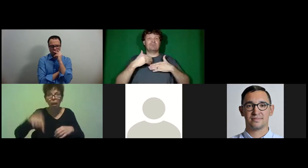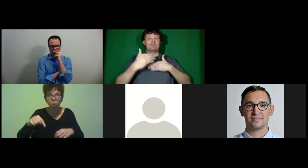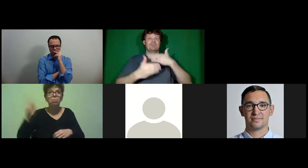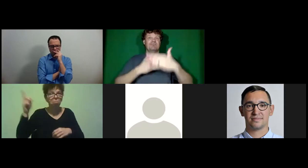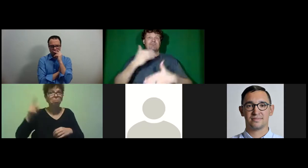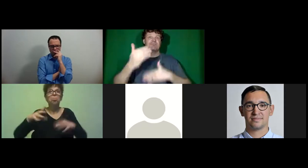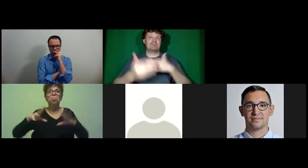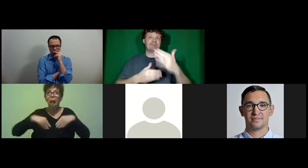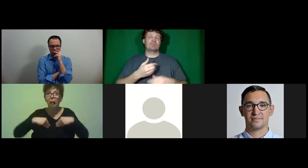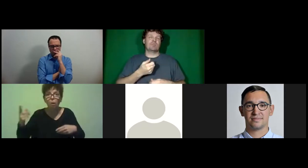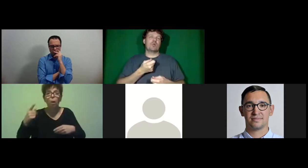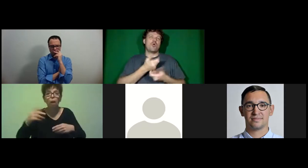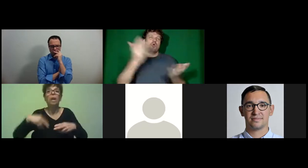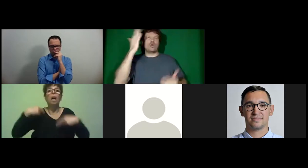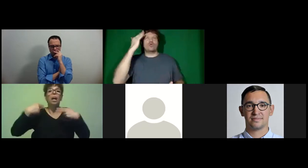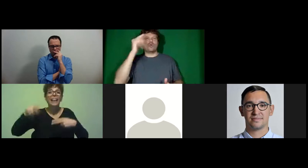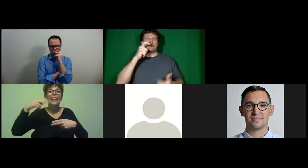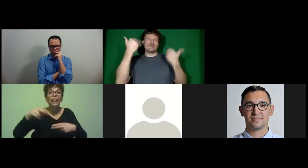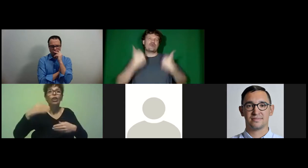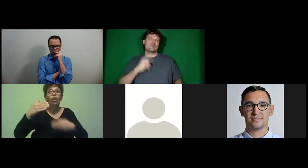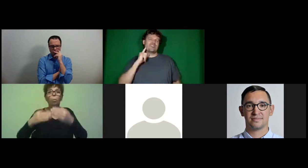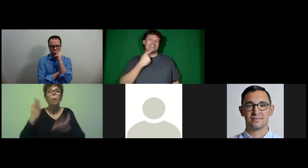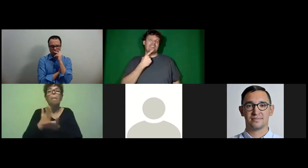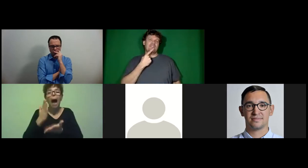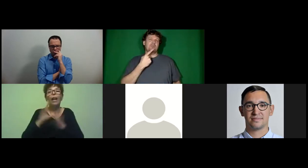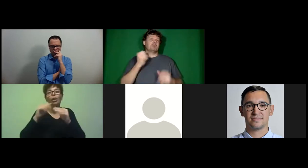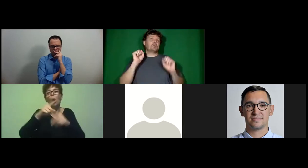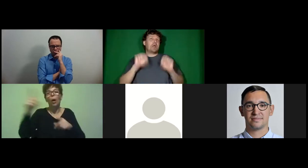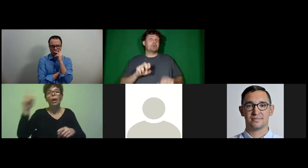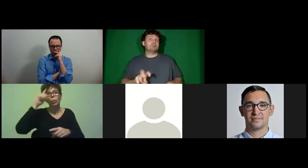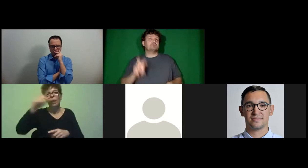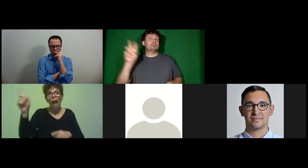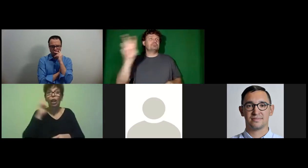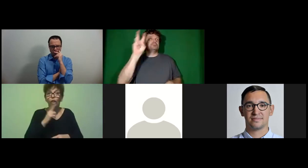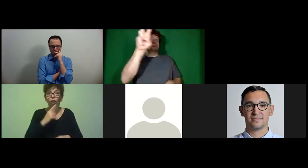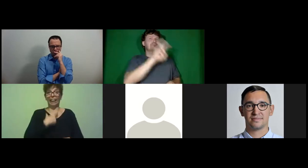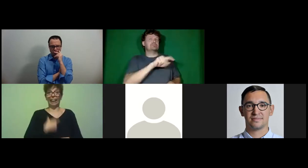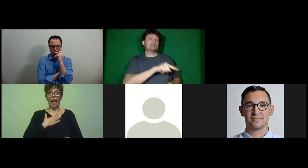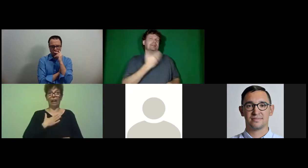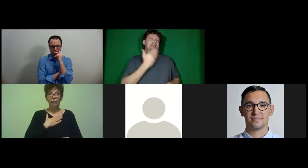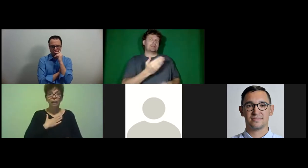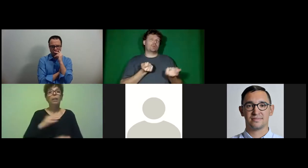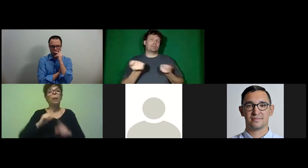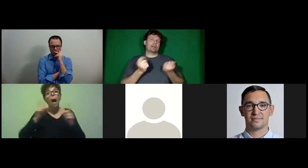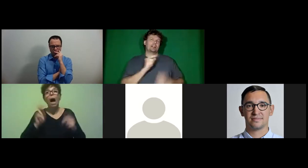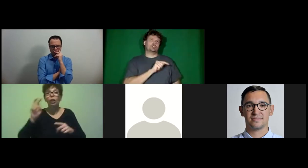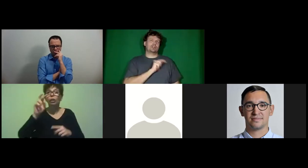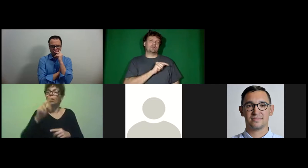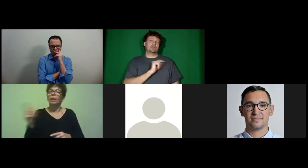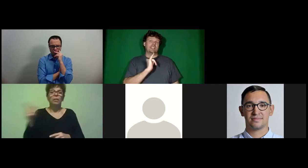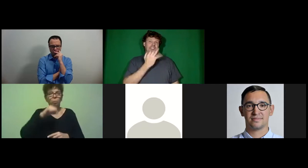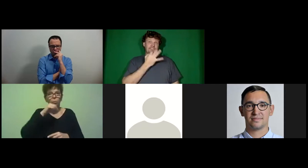But luckily he accepted it. And then it worked out. And as you all know, and then once after